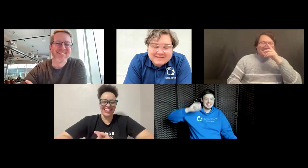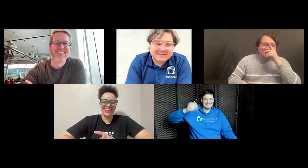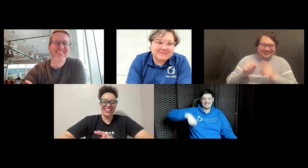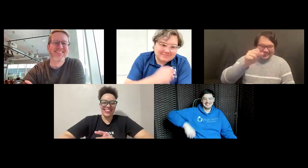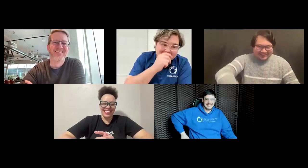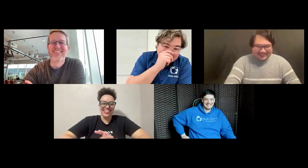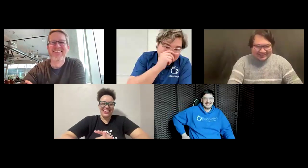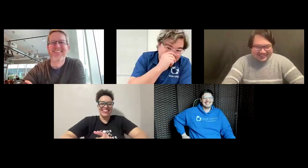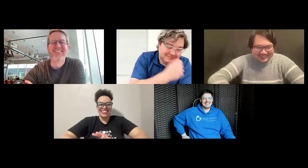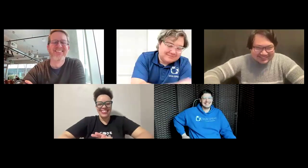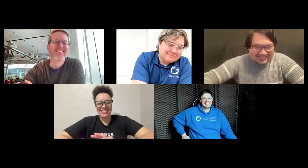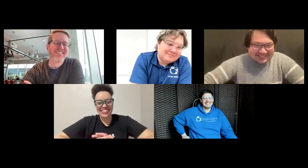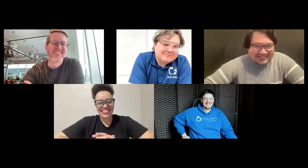and it does result in faster.